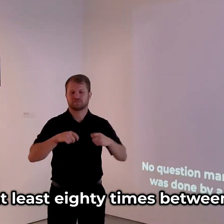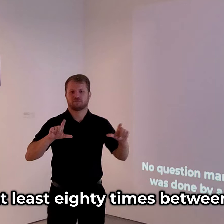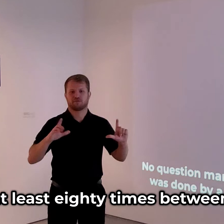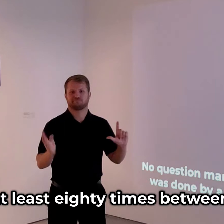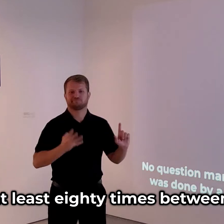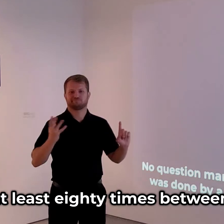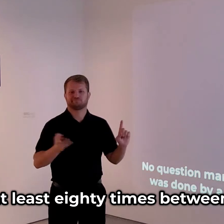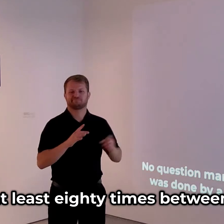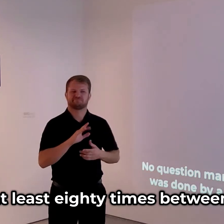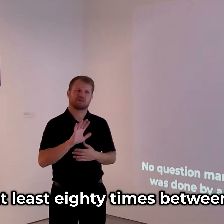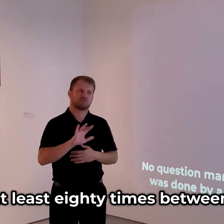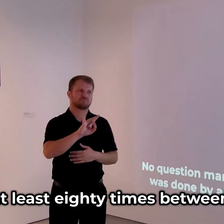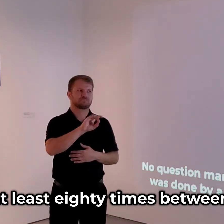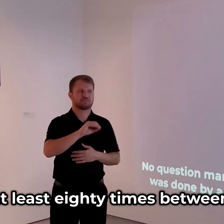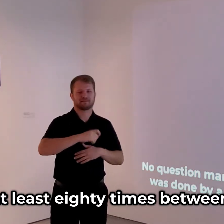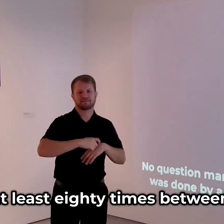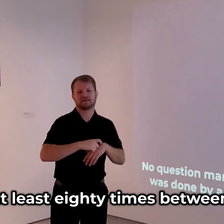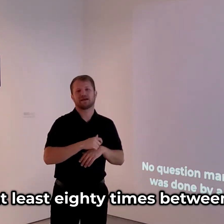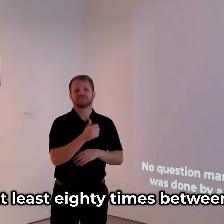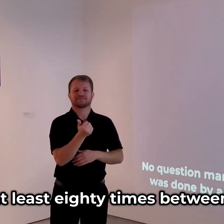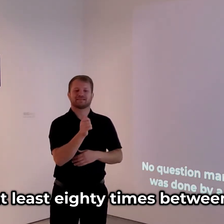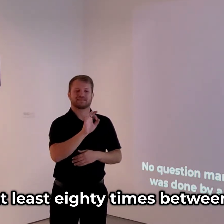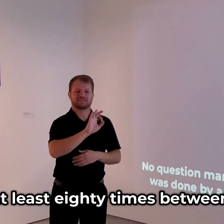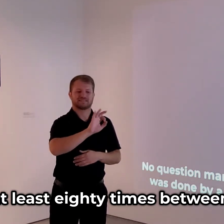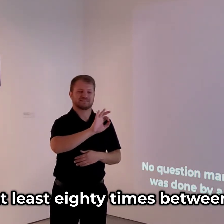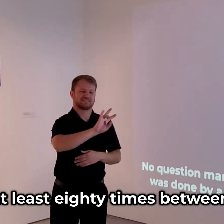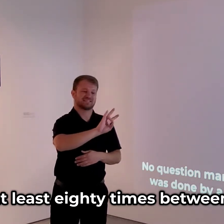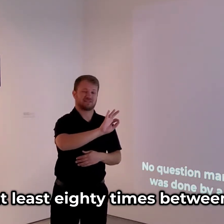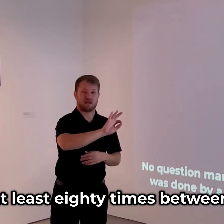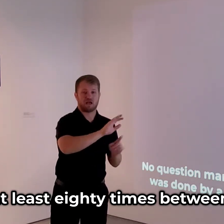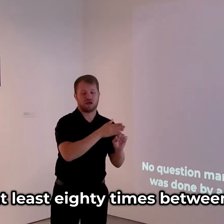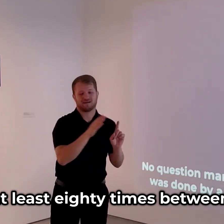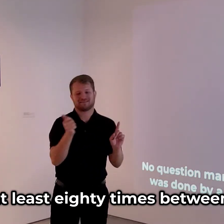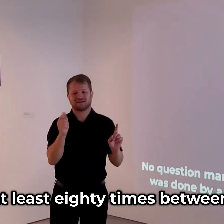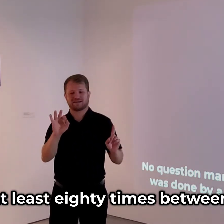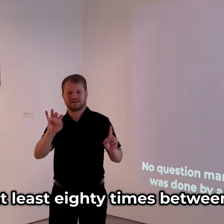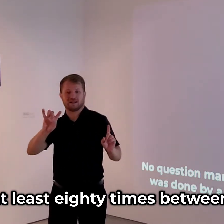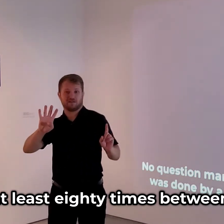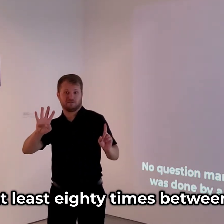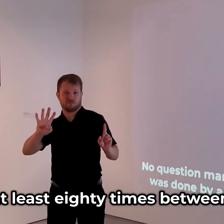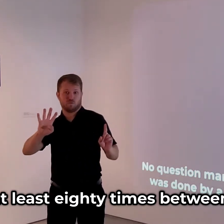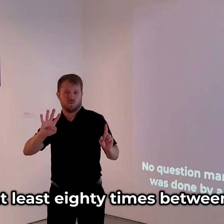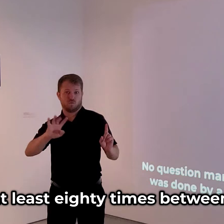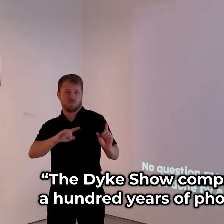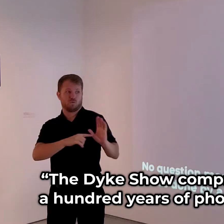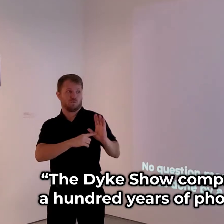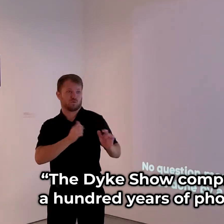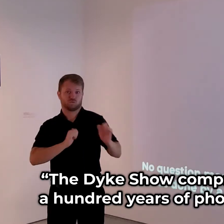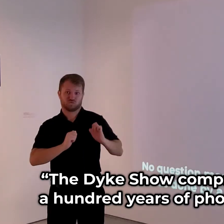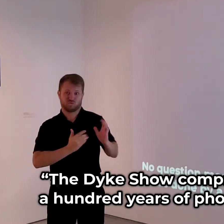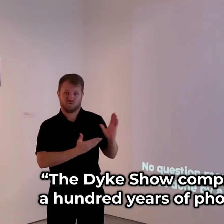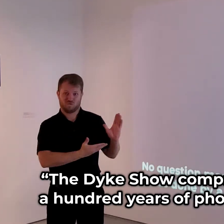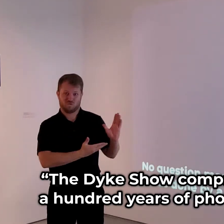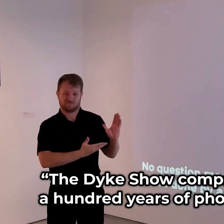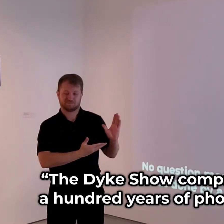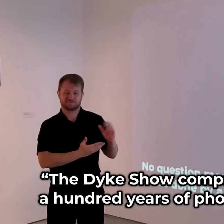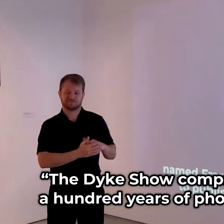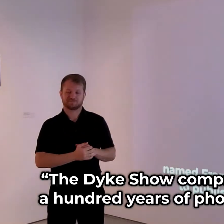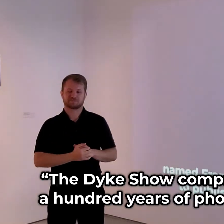times between 1979 and 1984. The Dyke Show comprises over